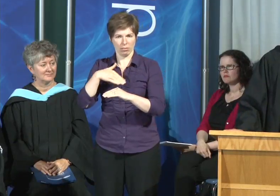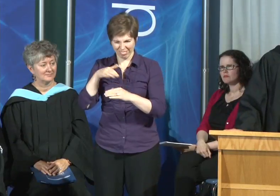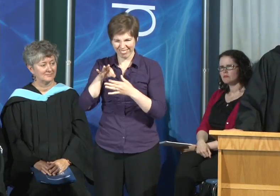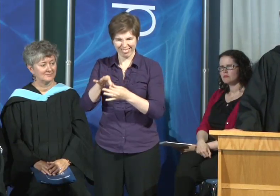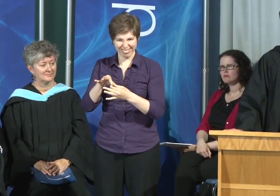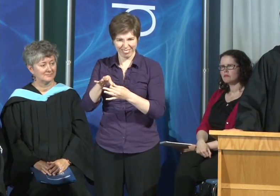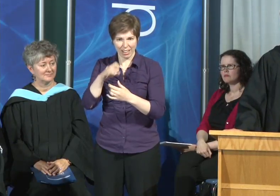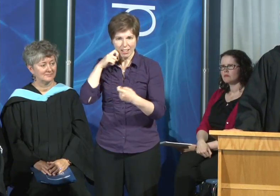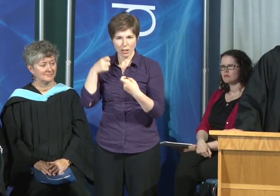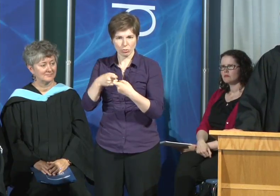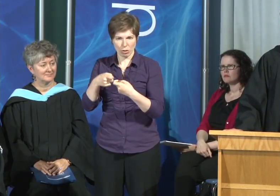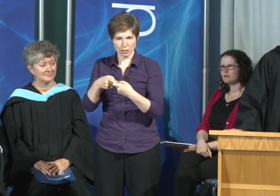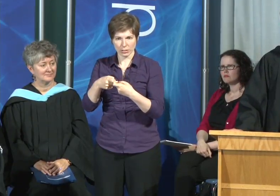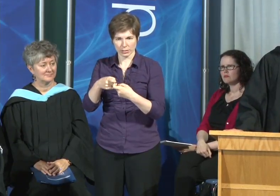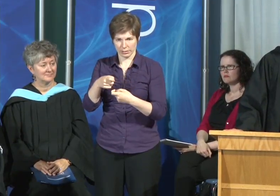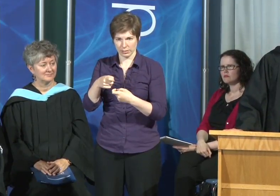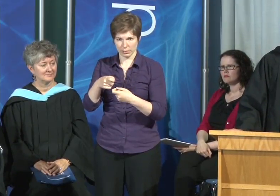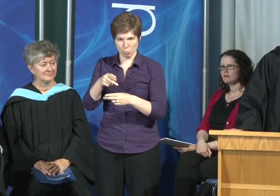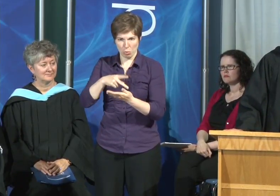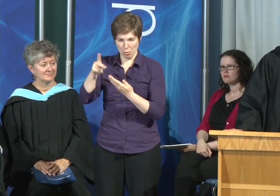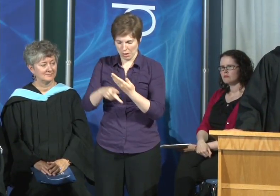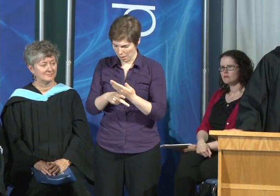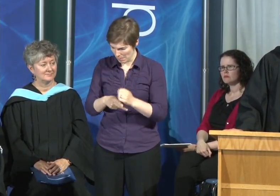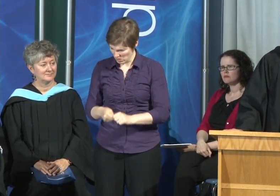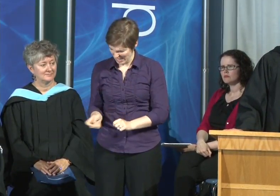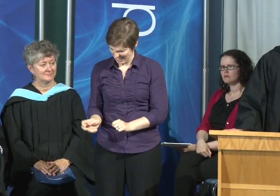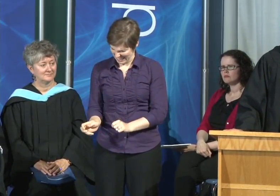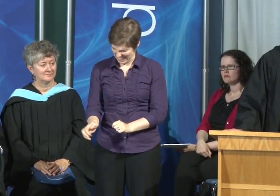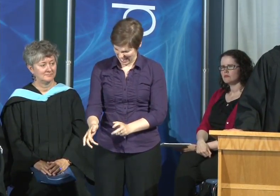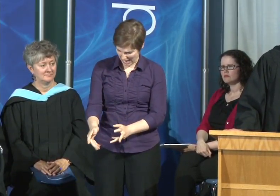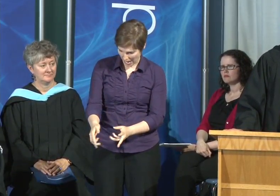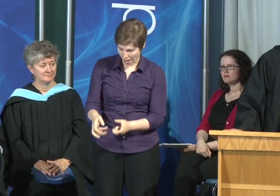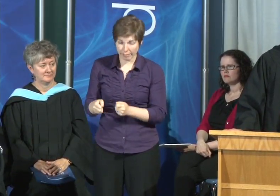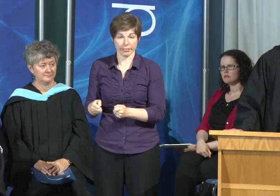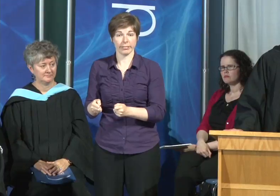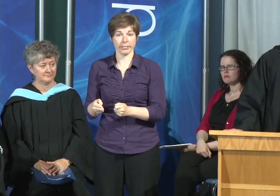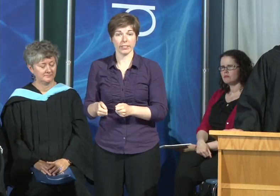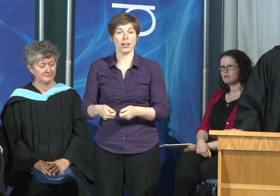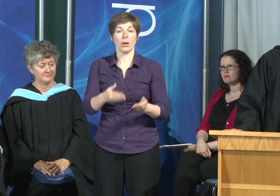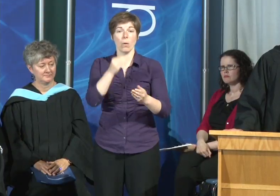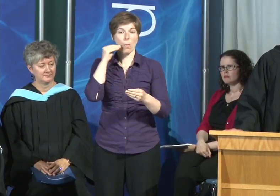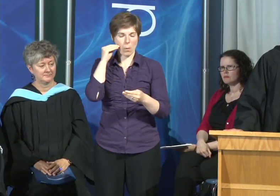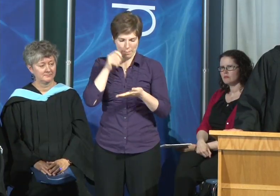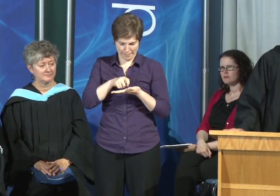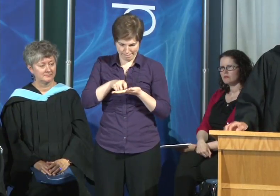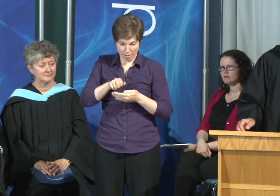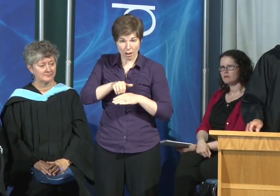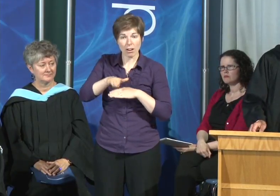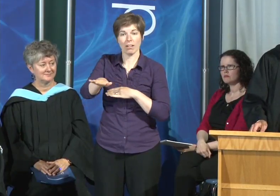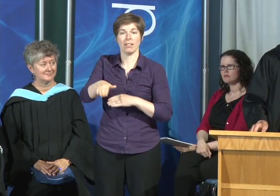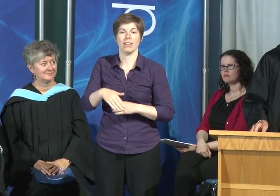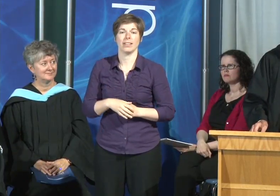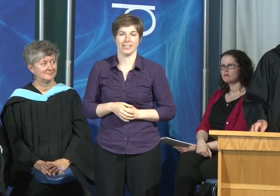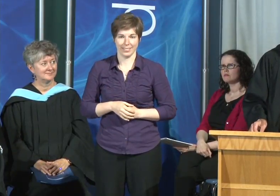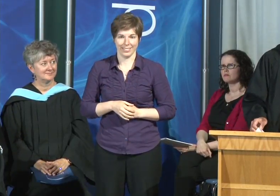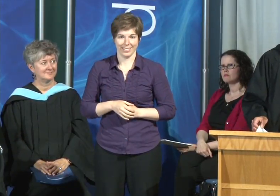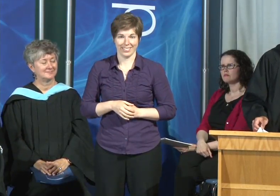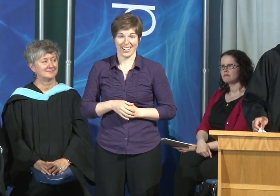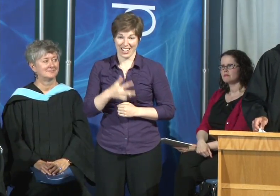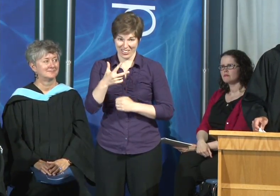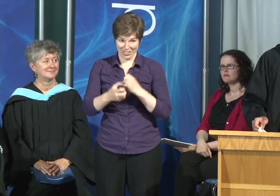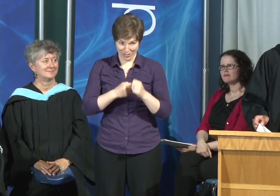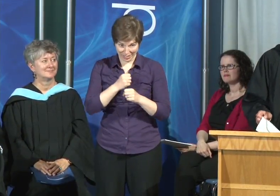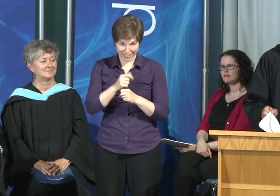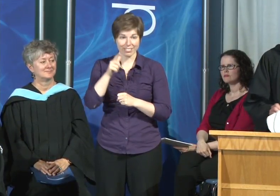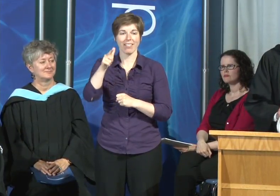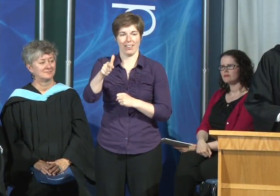the magazine out, took it home, and immediately enrolled in the program. As I mentioned earlier, 3 years later, completed